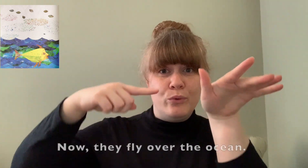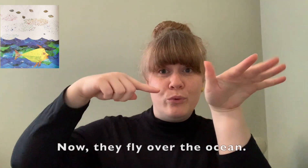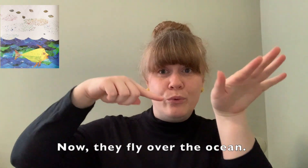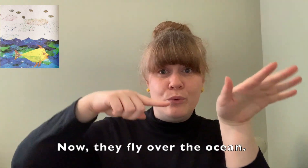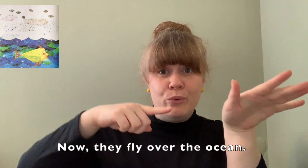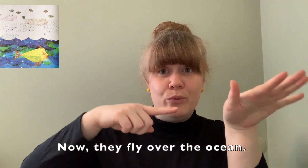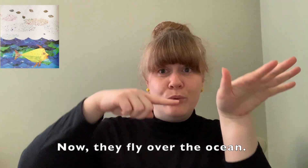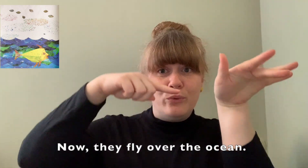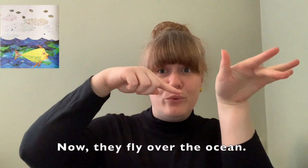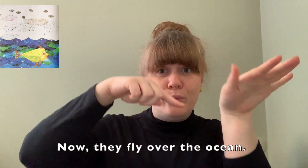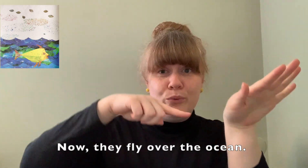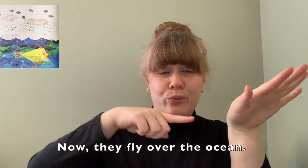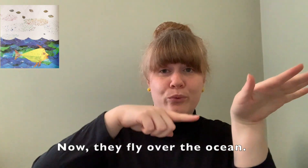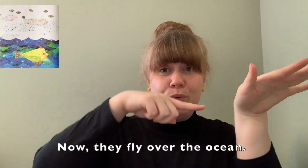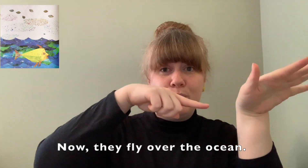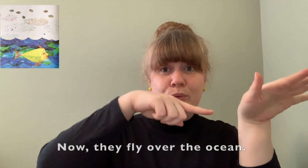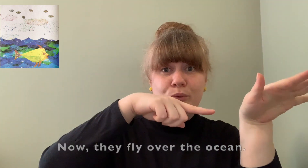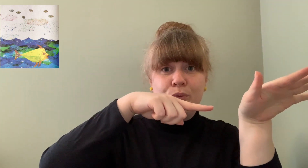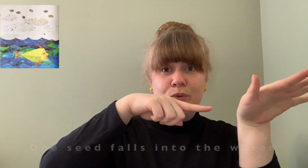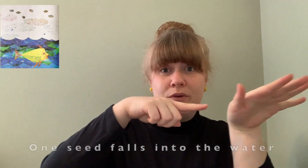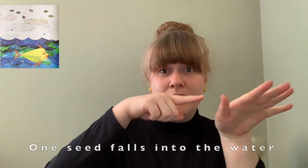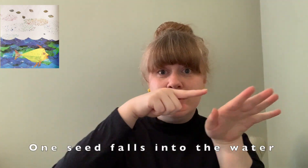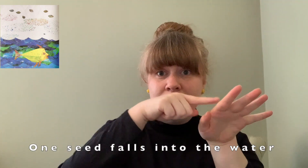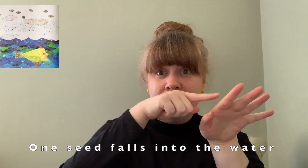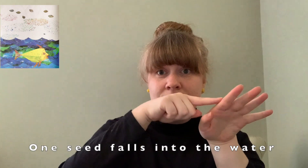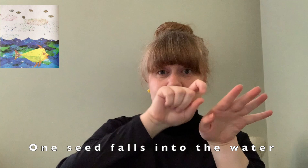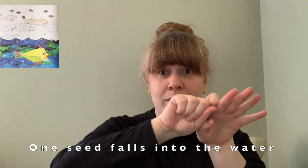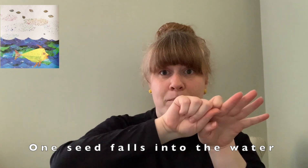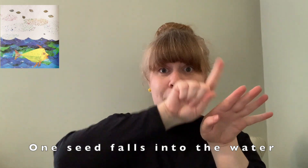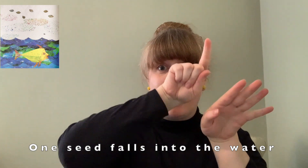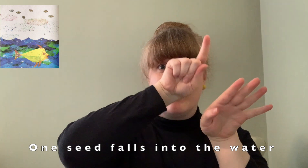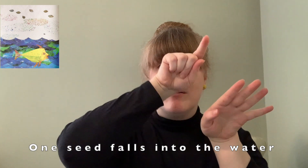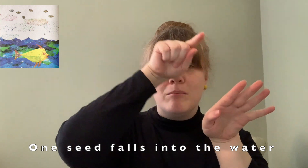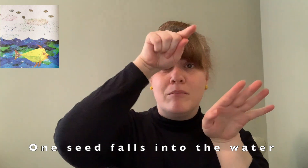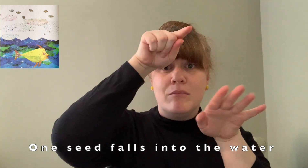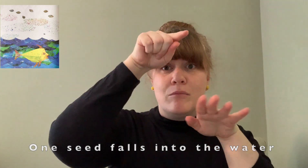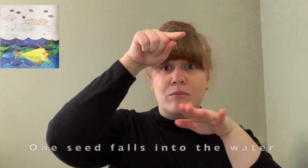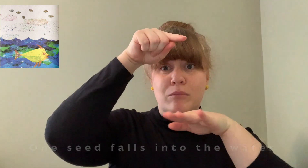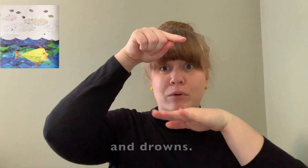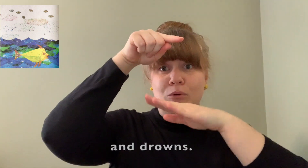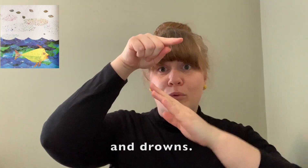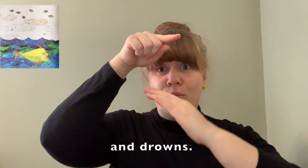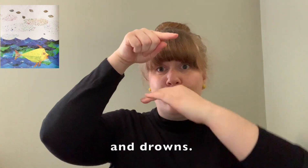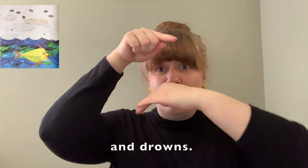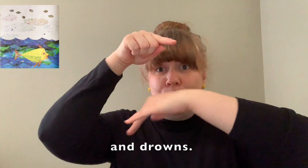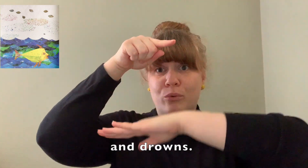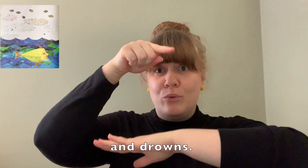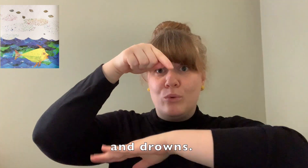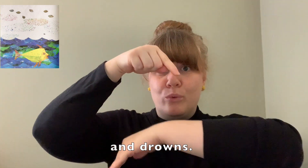Now they fly over the ocean. One seed falls into the water and drowns.